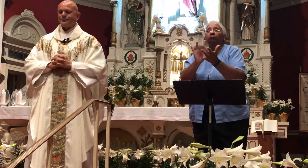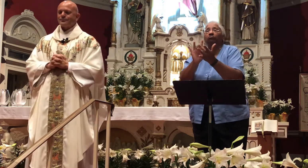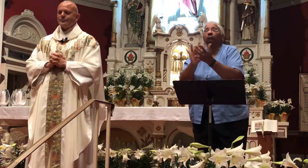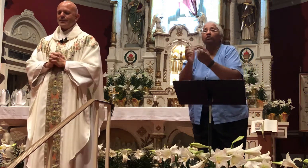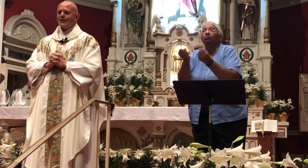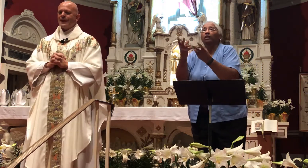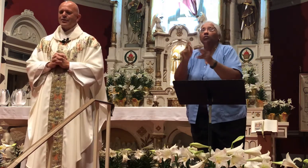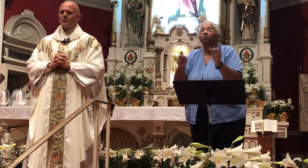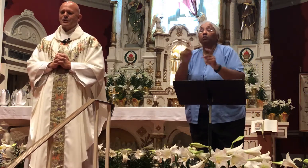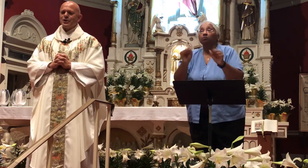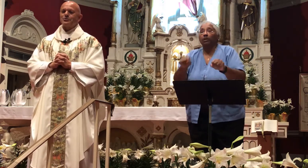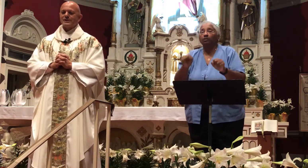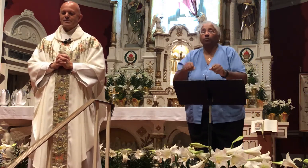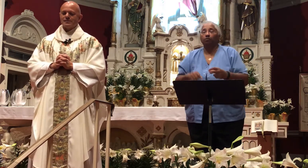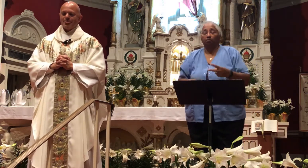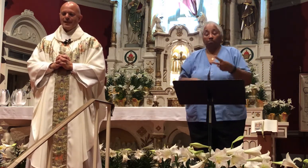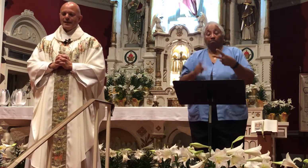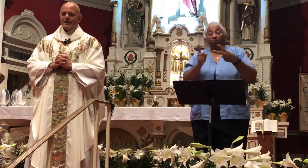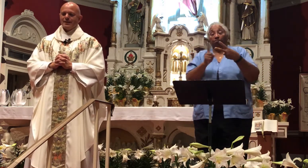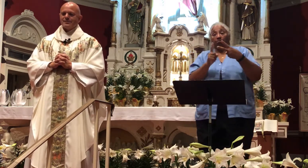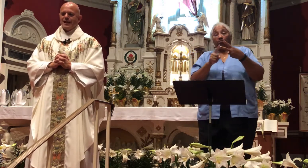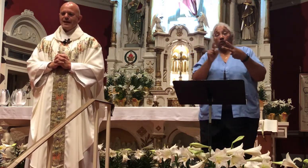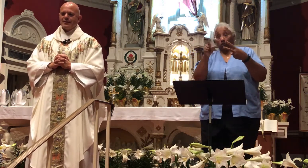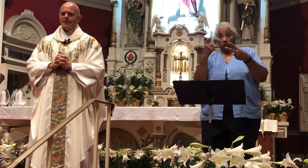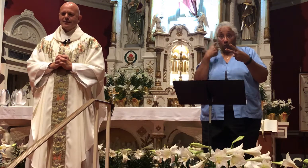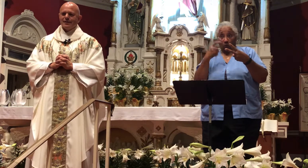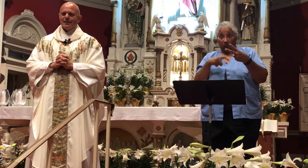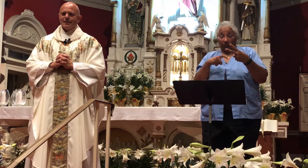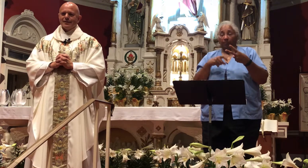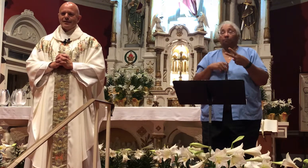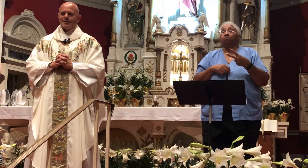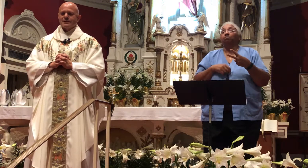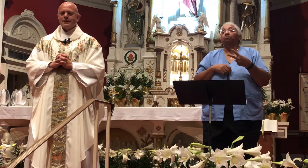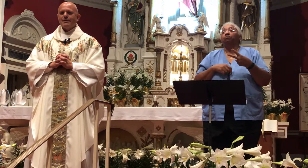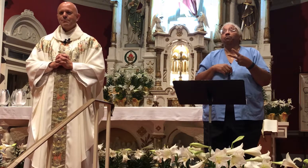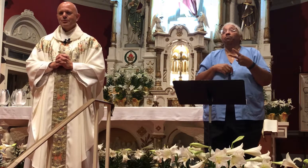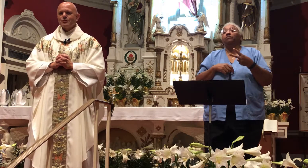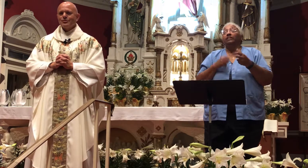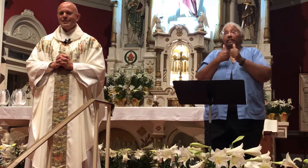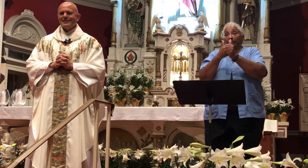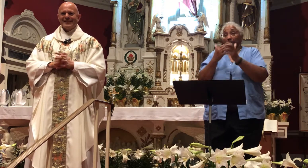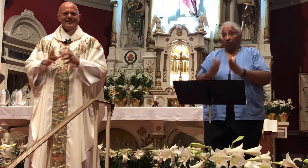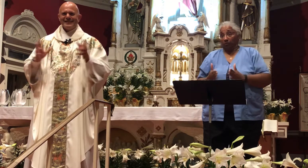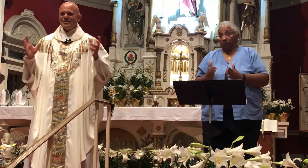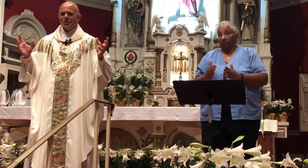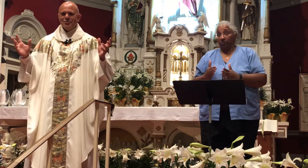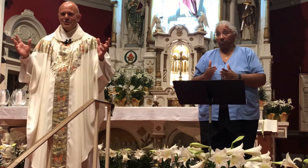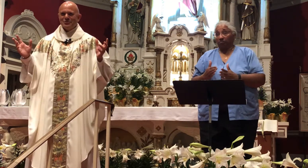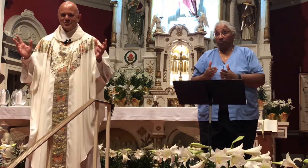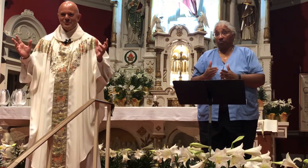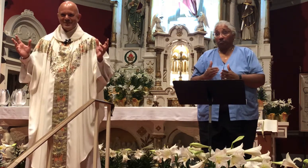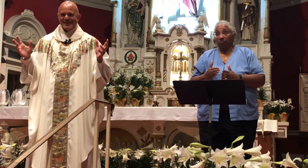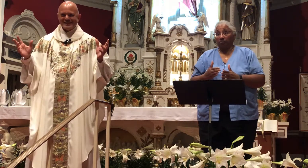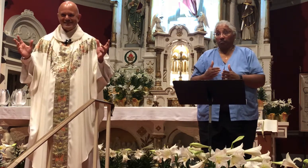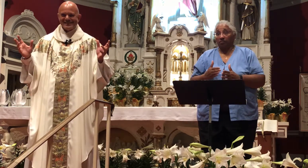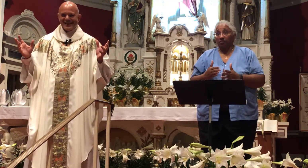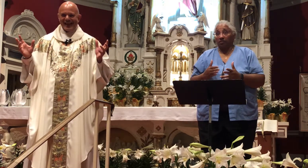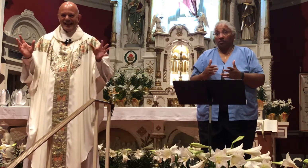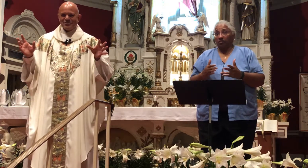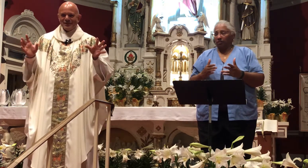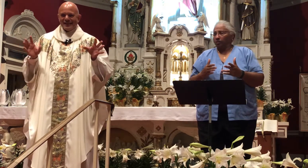thing that you will notice is that the disciples, they didn't know what to do with